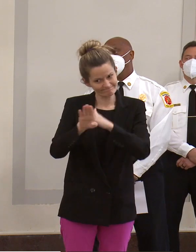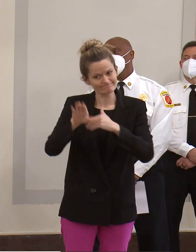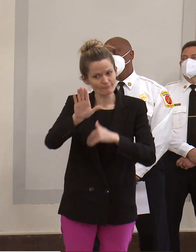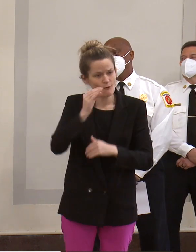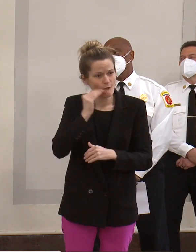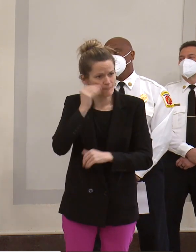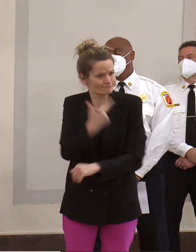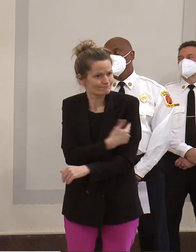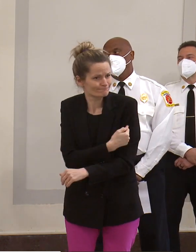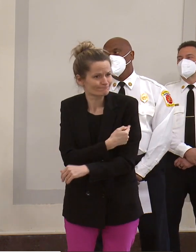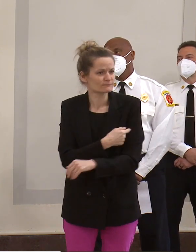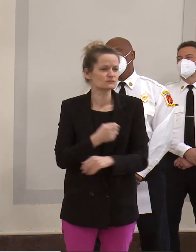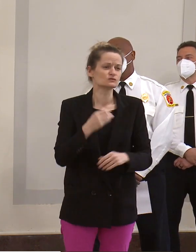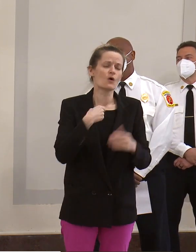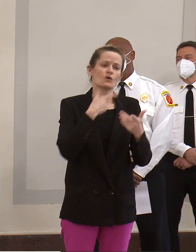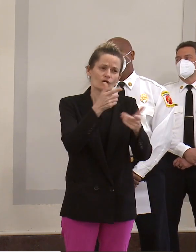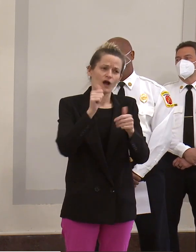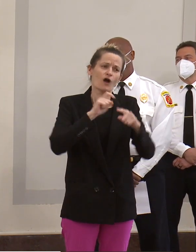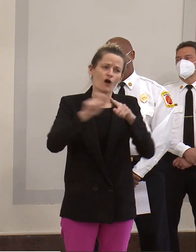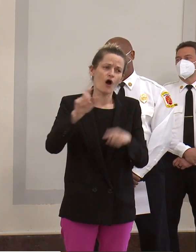call